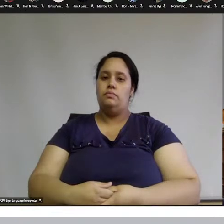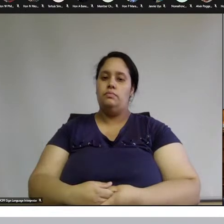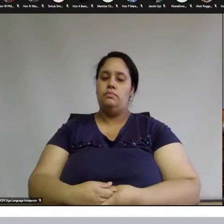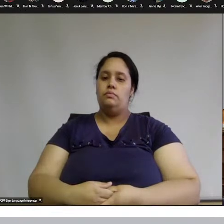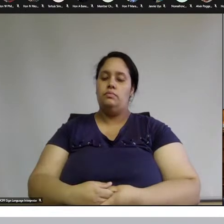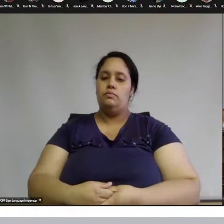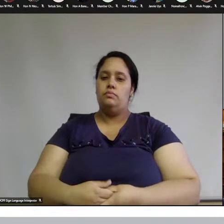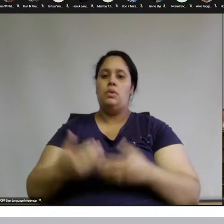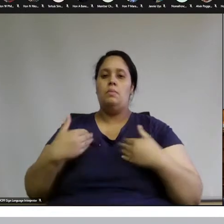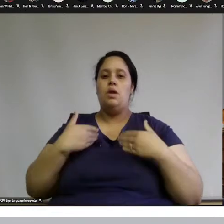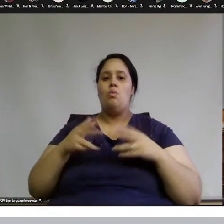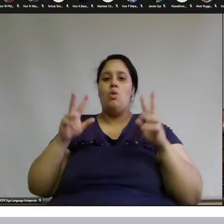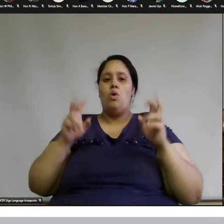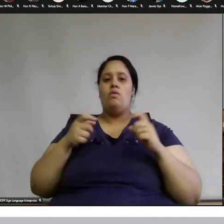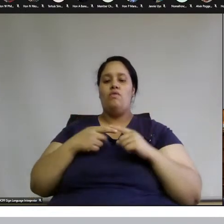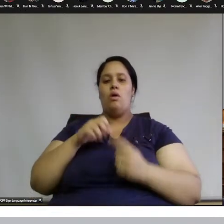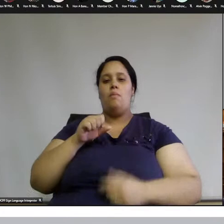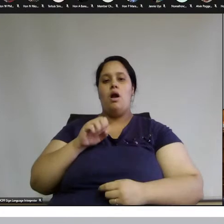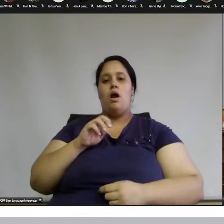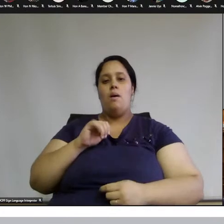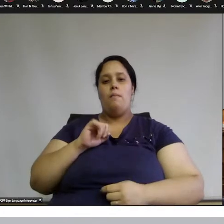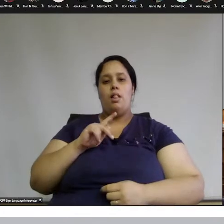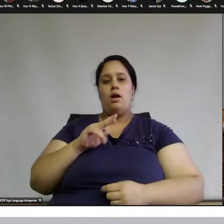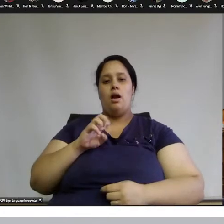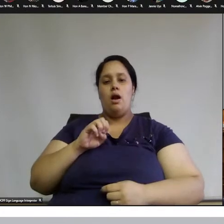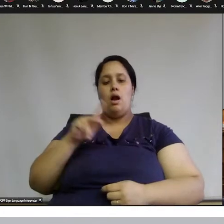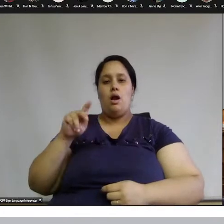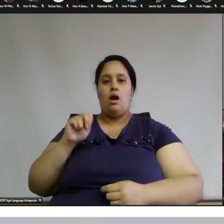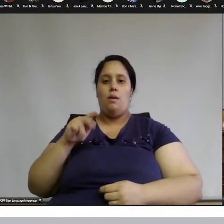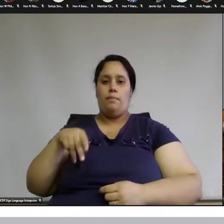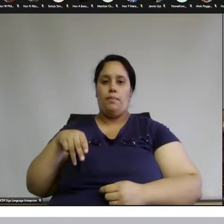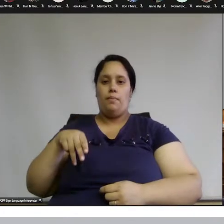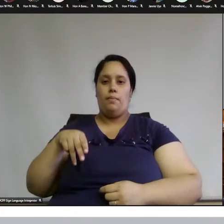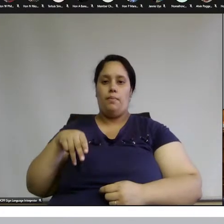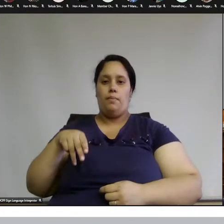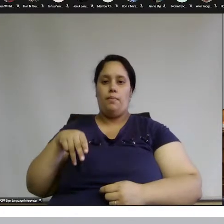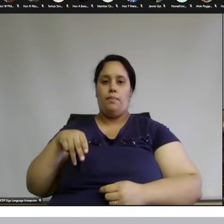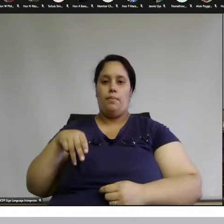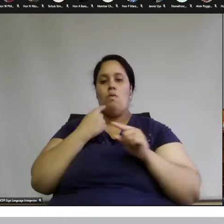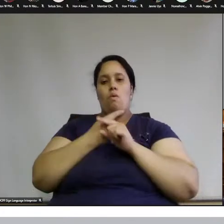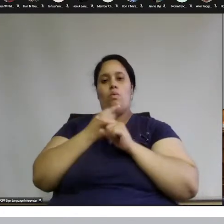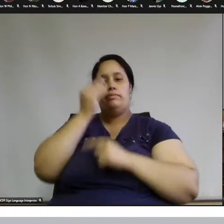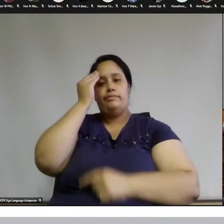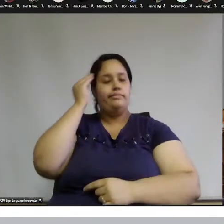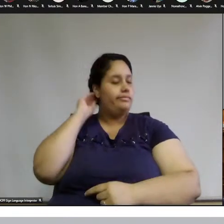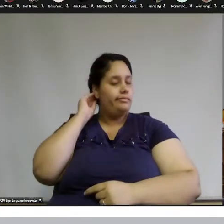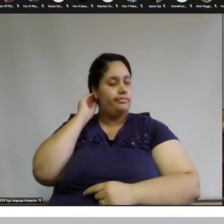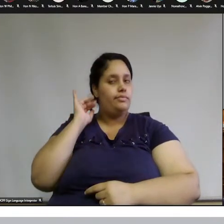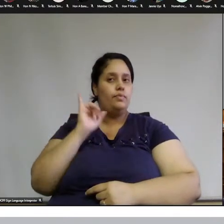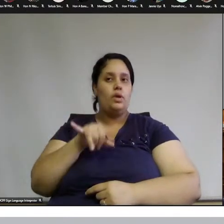Amilcar Cabral, who said, and I quote, "Always bear in mind that